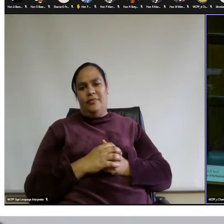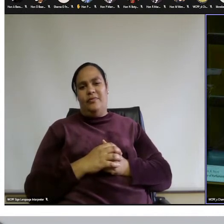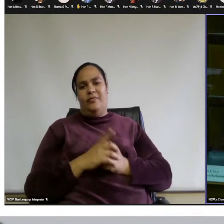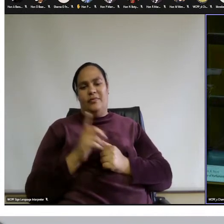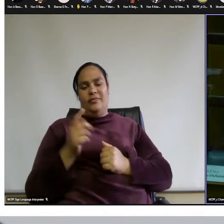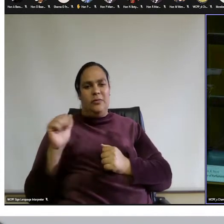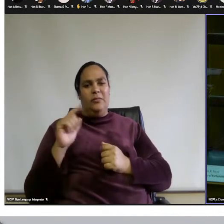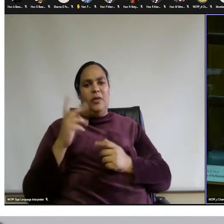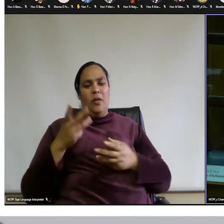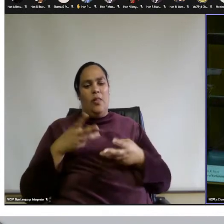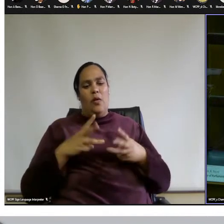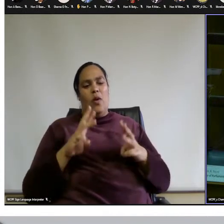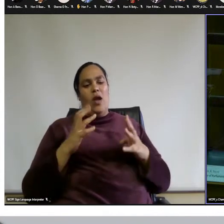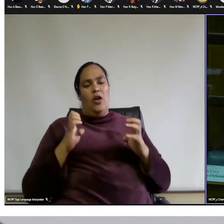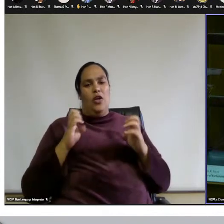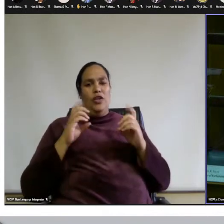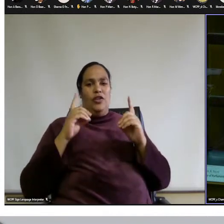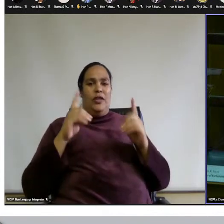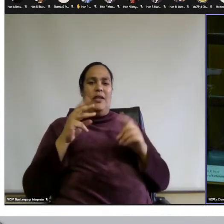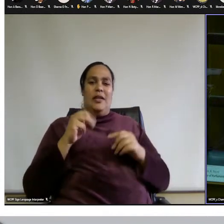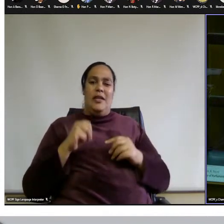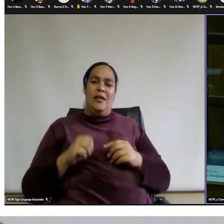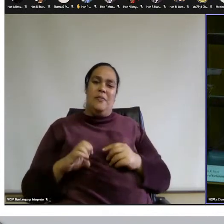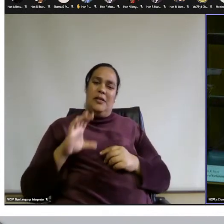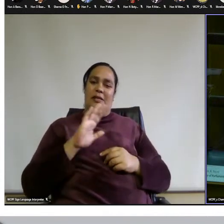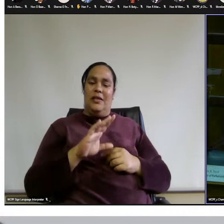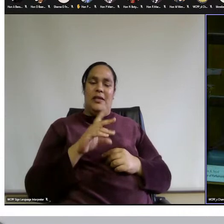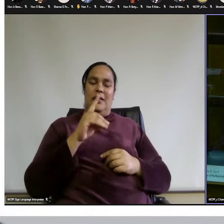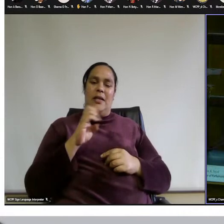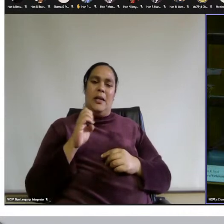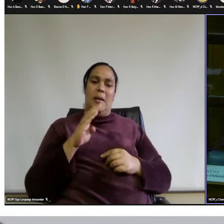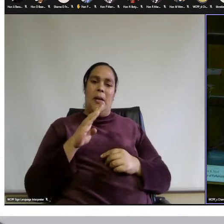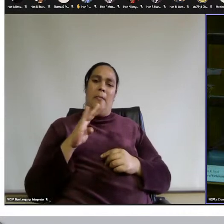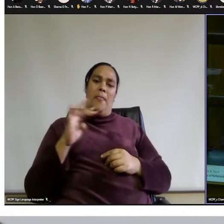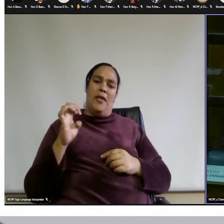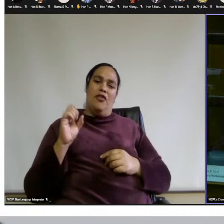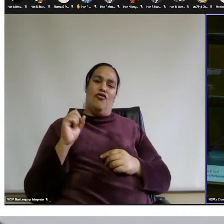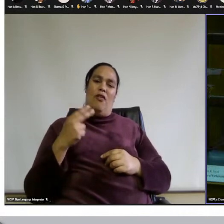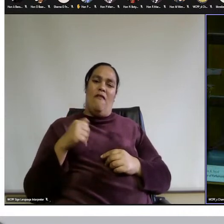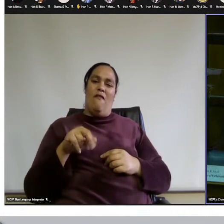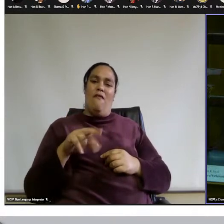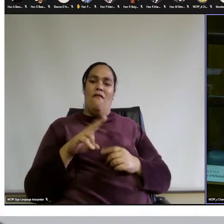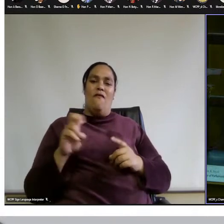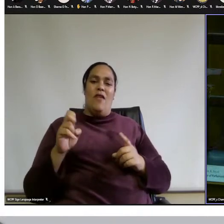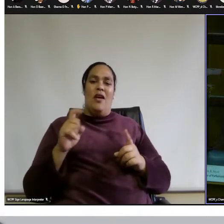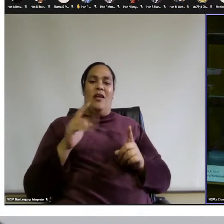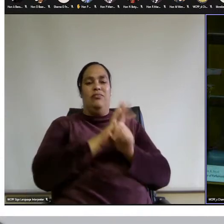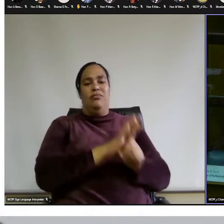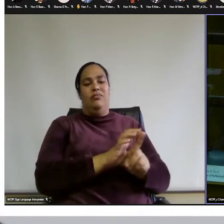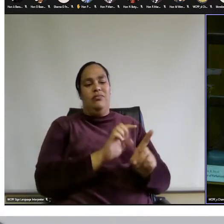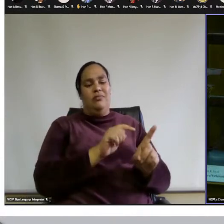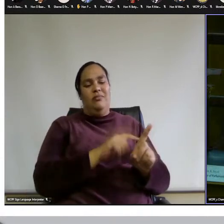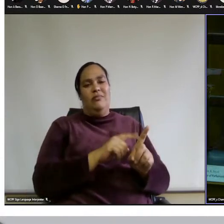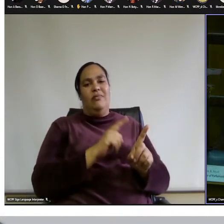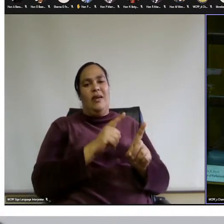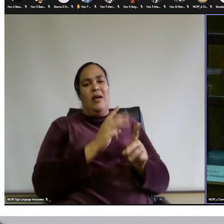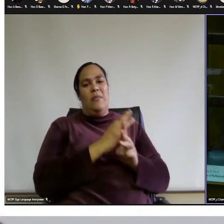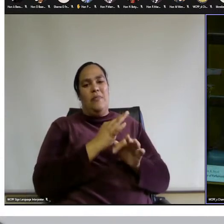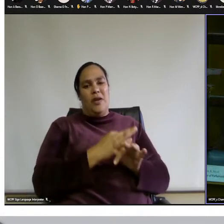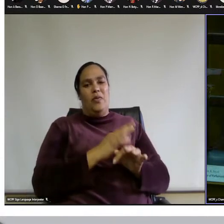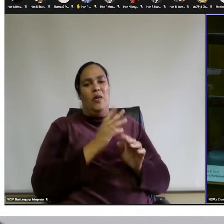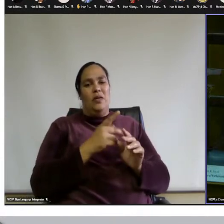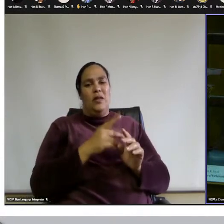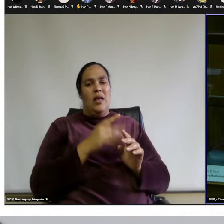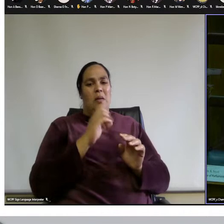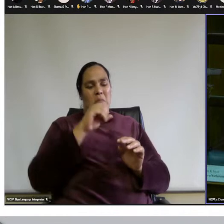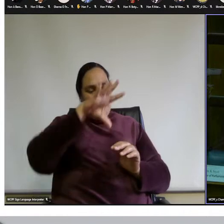manner in which the Education MEC, Debbie Schaefer, has victimized a member of the public, a parent, and a